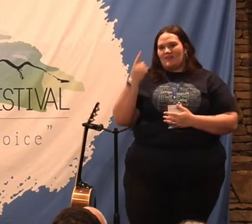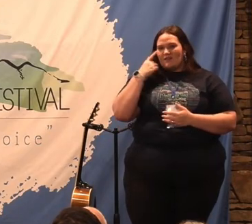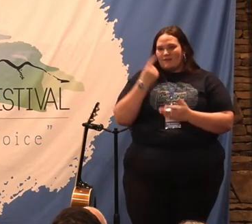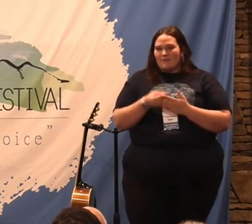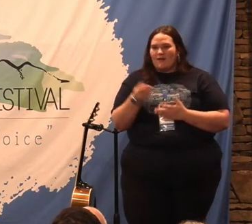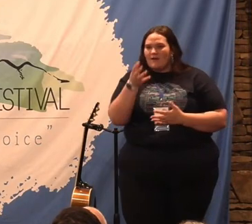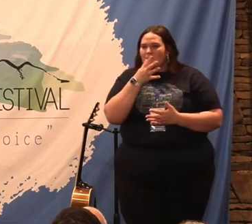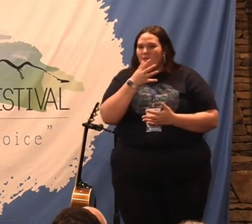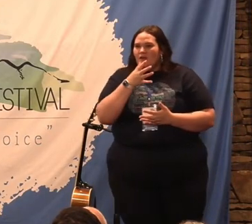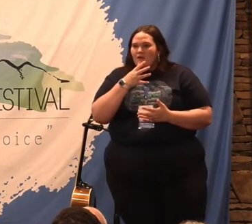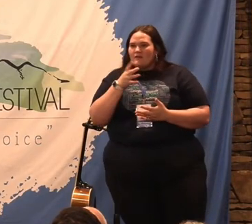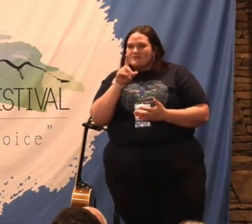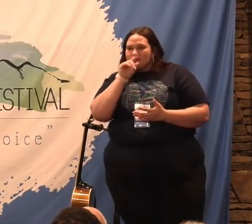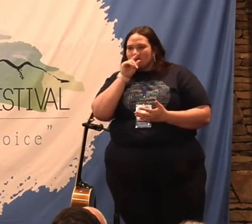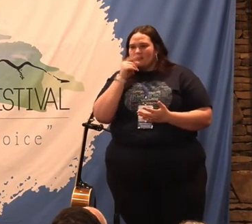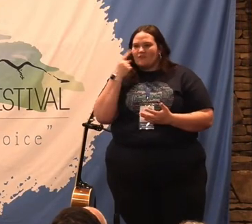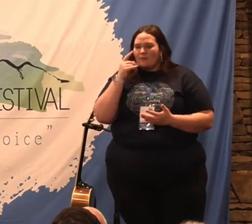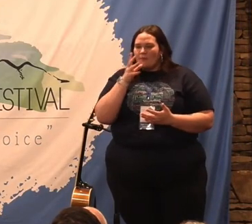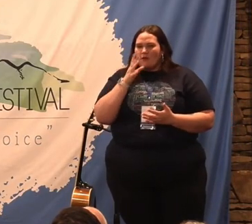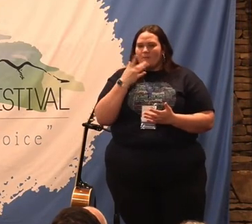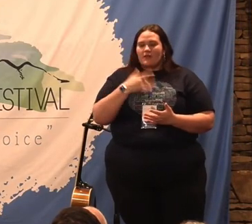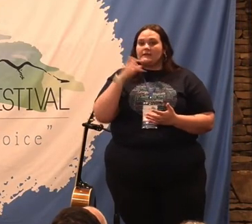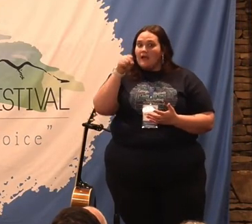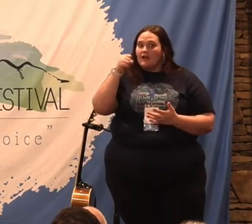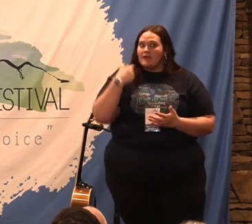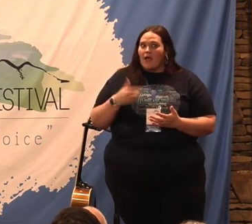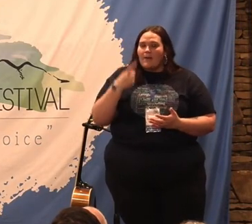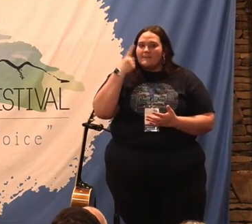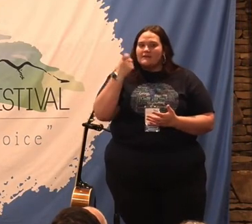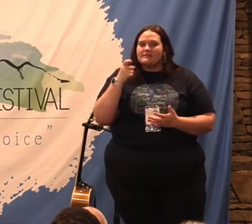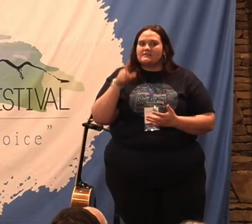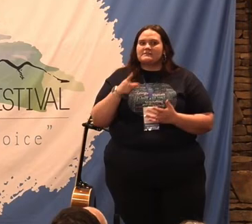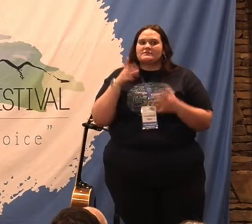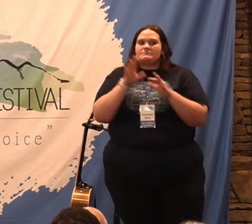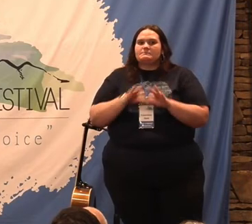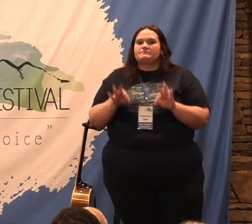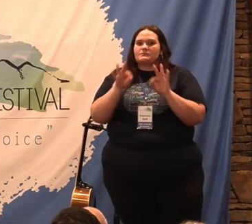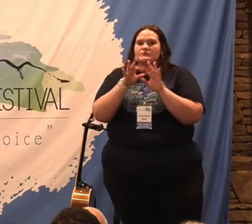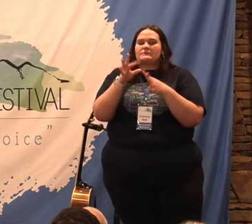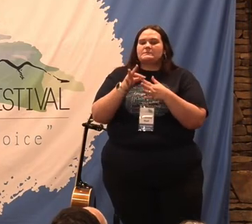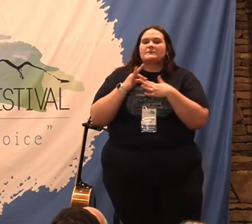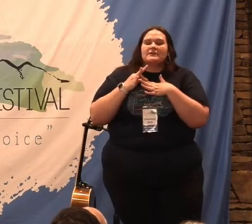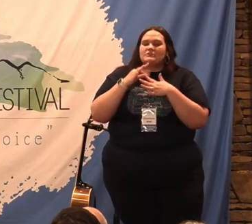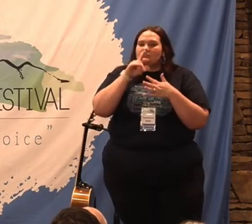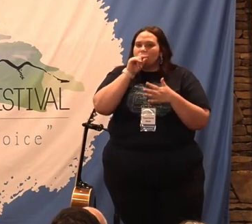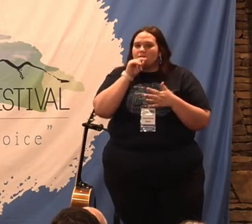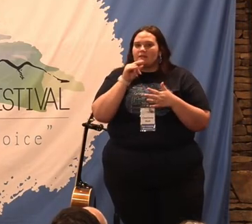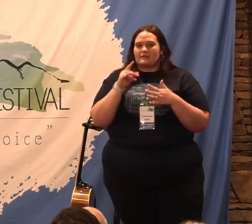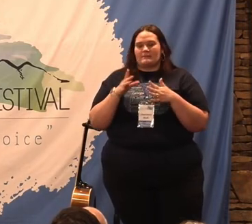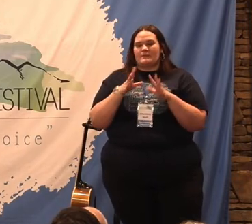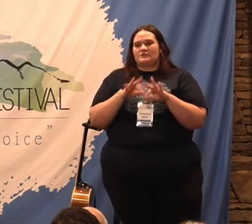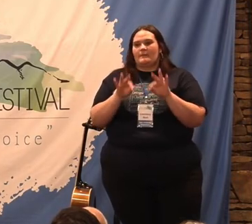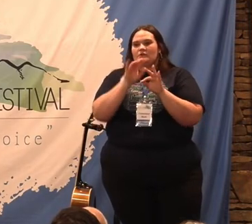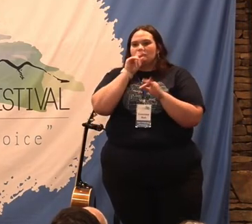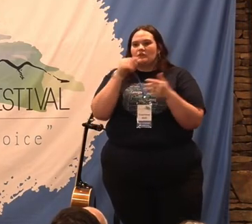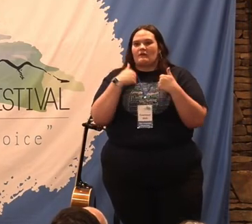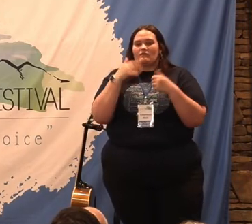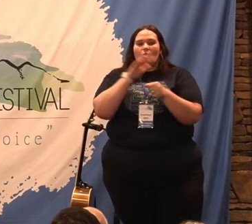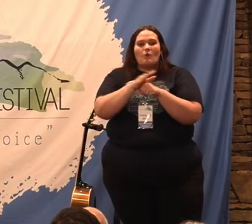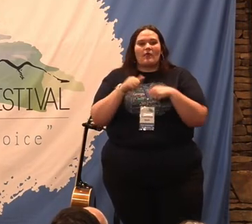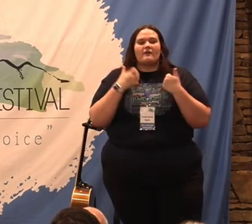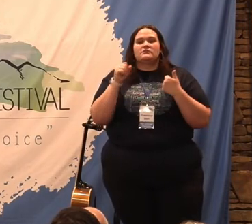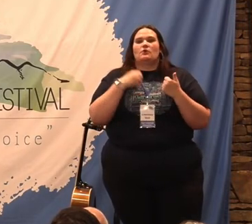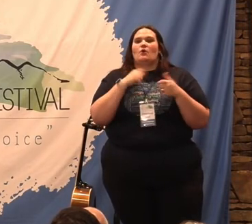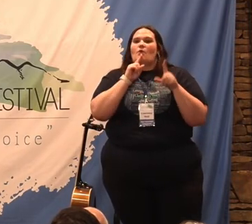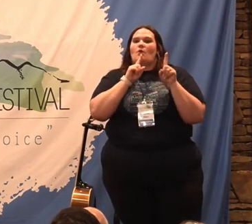a piece of chicken for your mom's birthday? Yes, I am. Because this is pollo campero, the most delicious chicken you could have in your whole life. So I